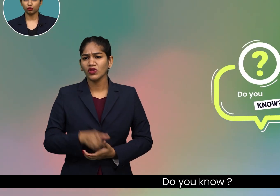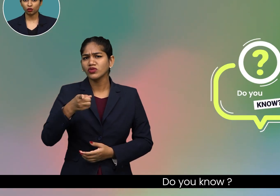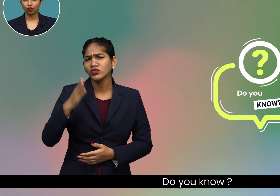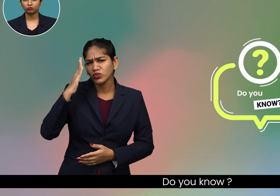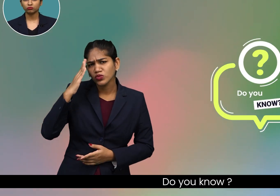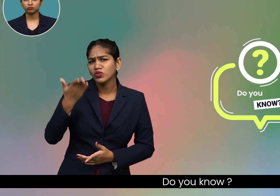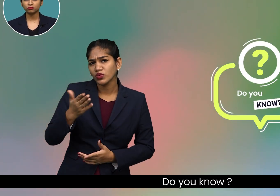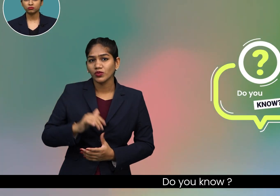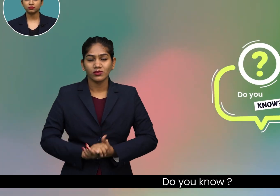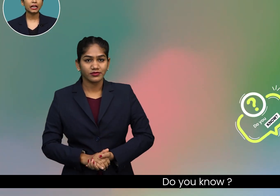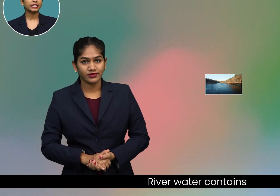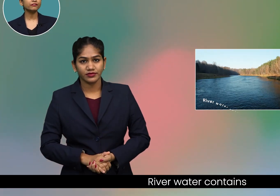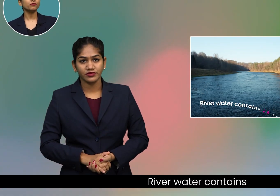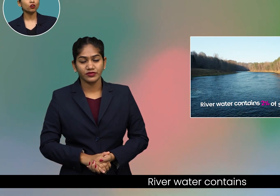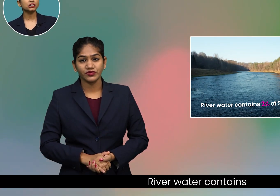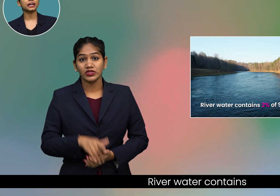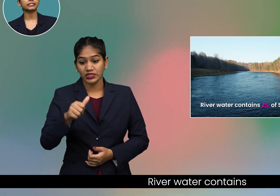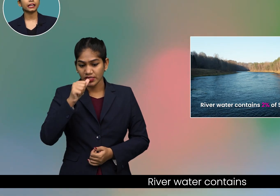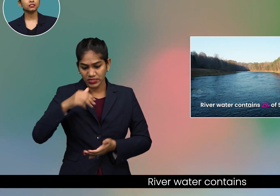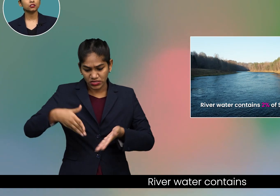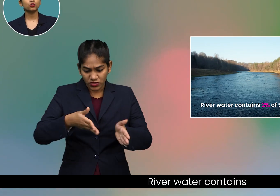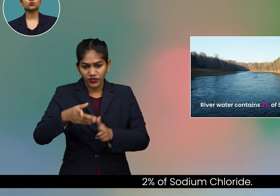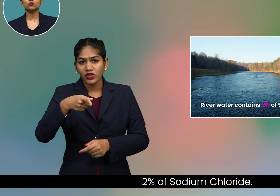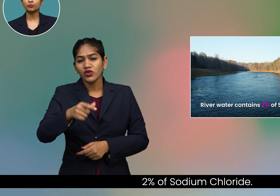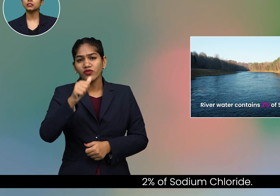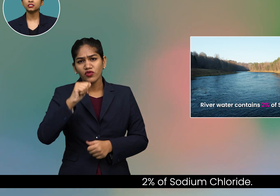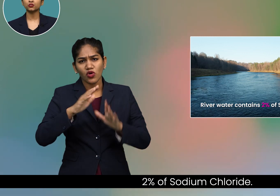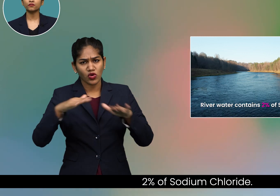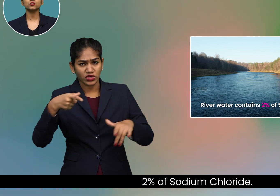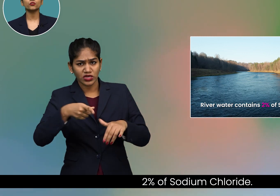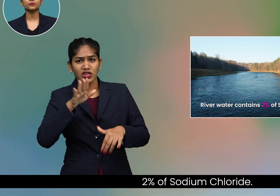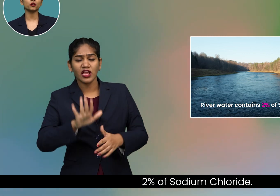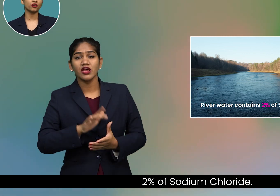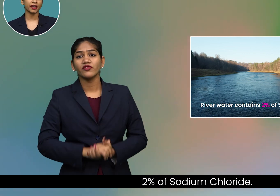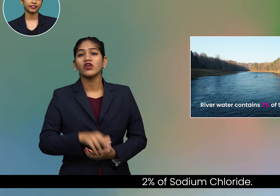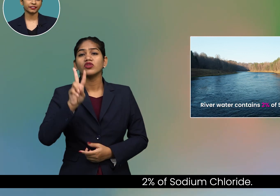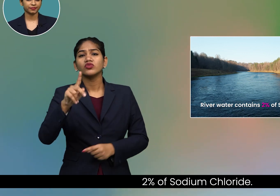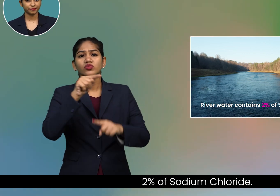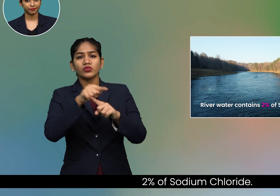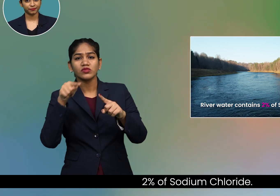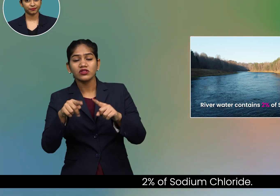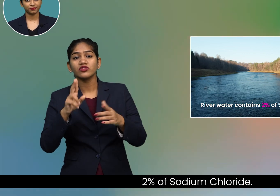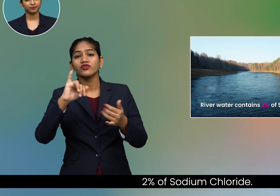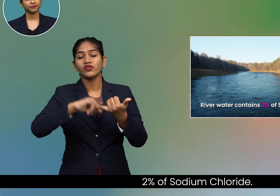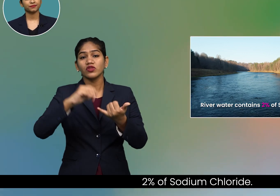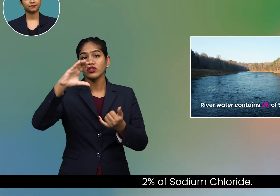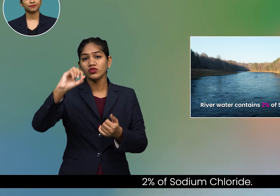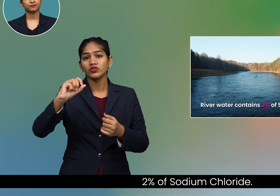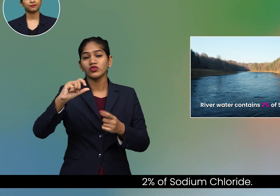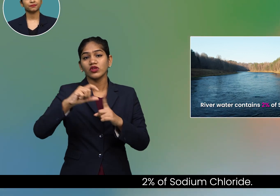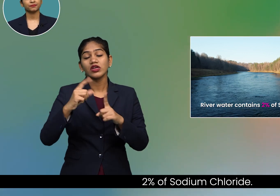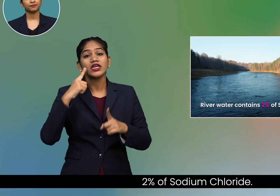Do you know? River water contains 2% of sodium chloride.